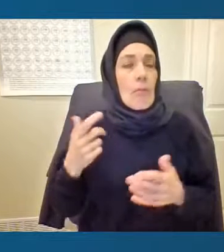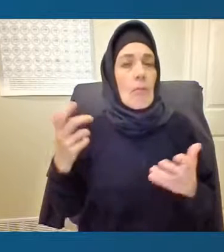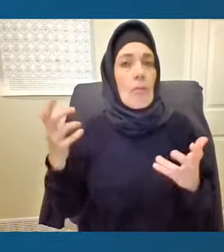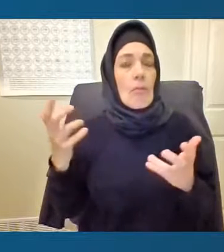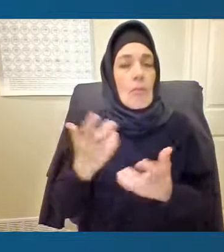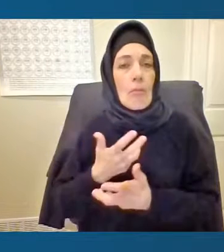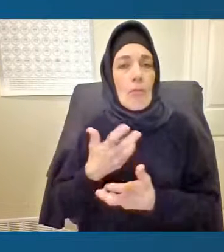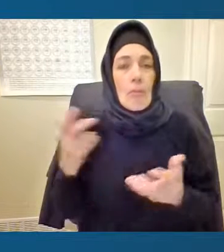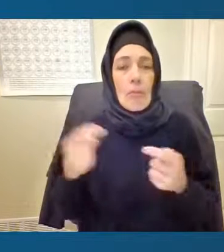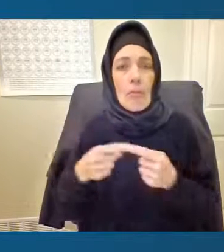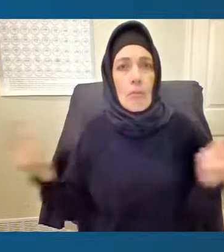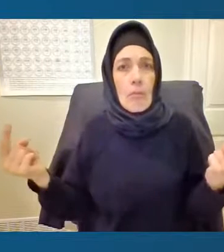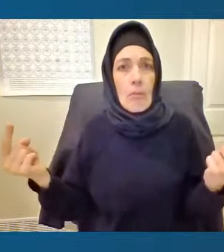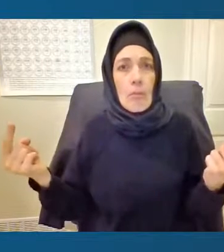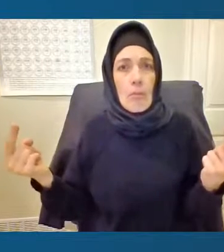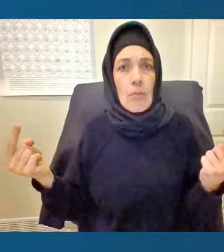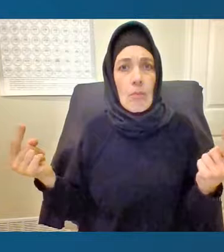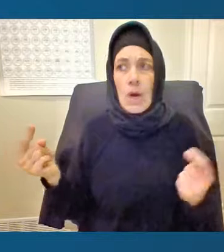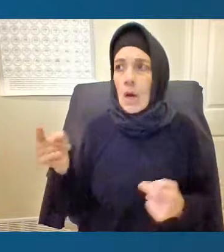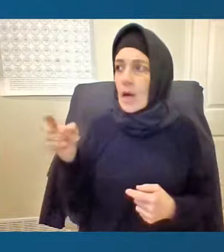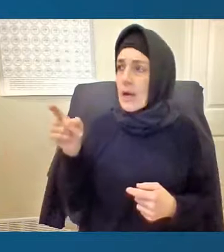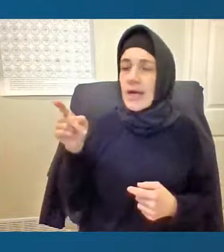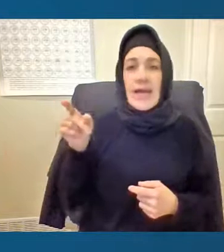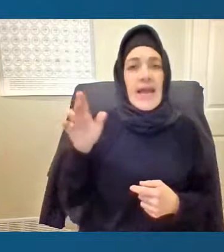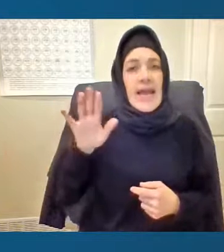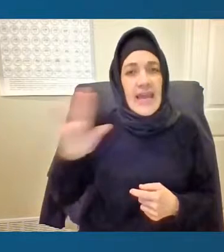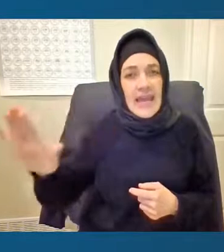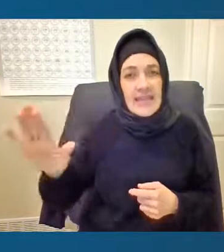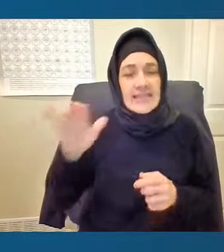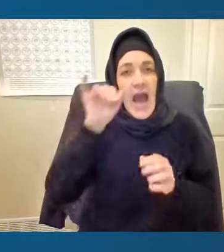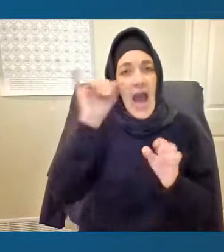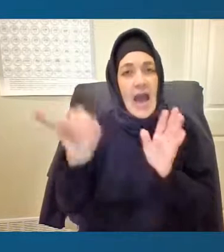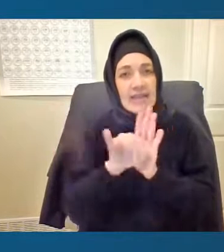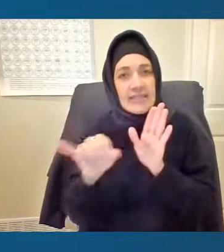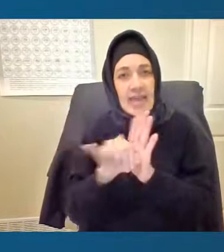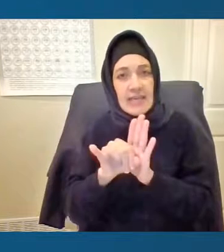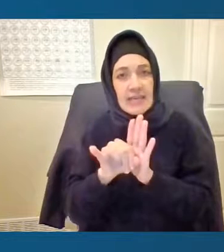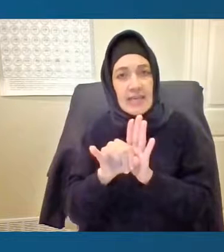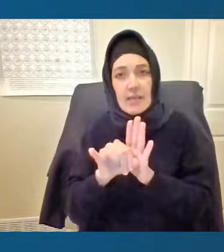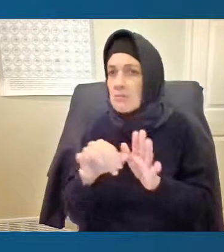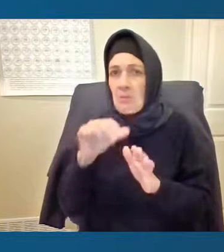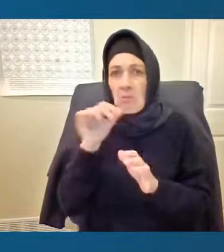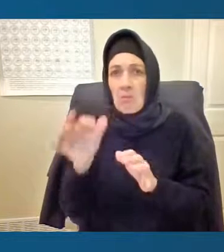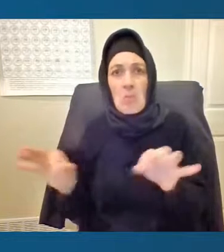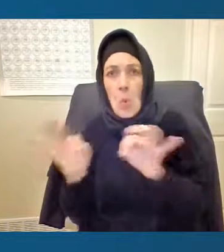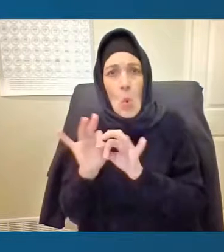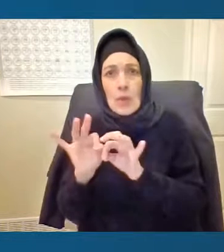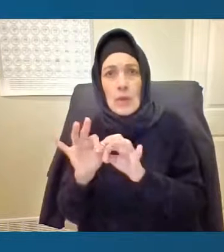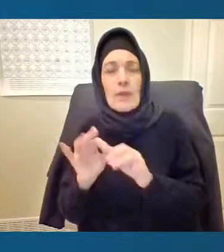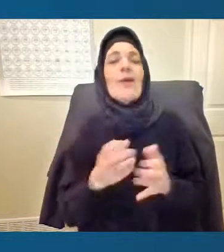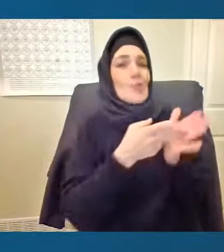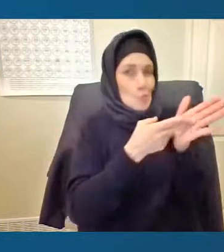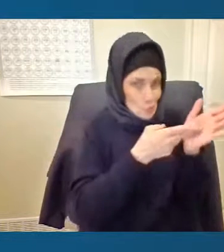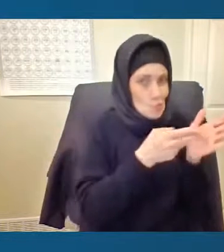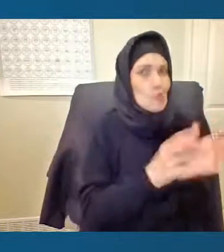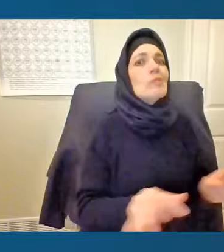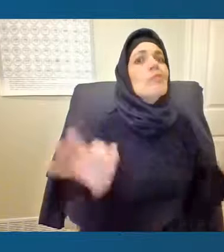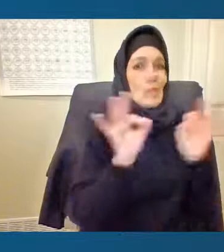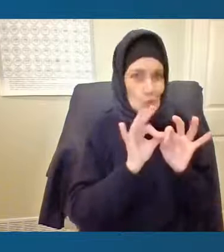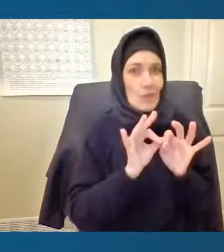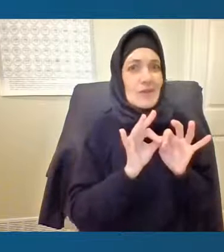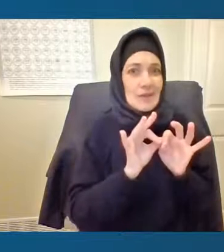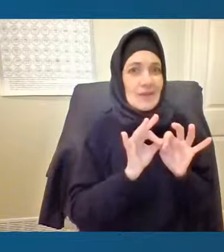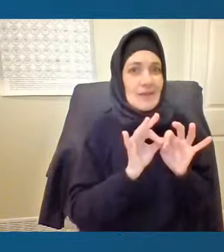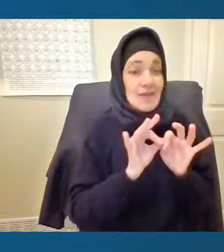flipped it. His identity isn't as important as truth for him anymore. Now, I don't want to take this wrong. Like one of the